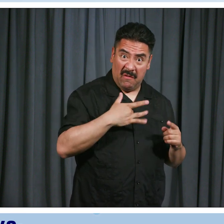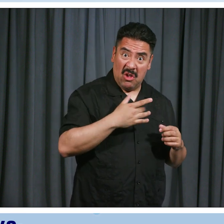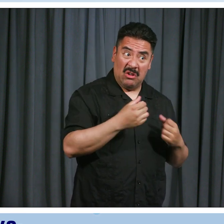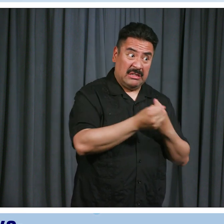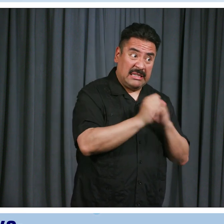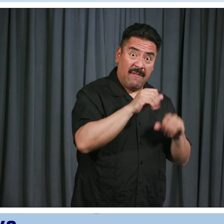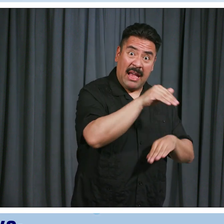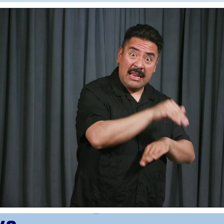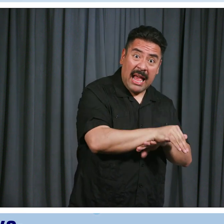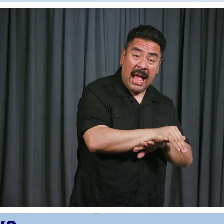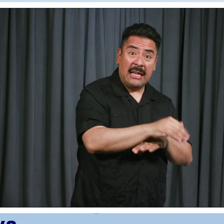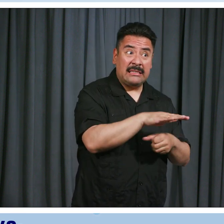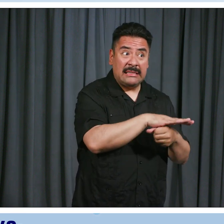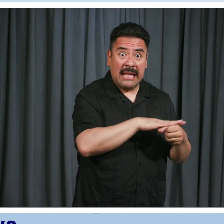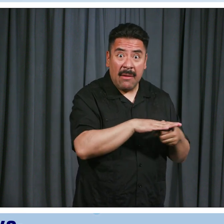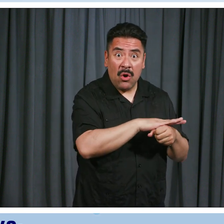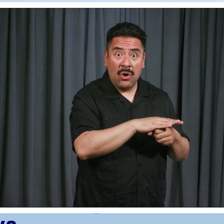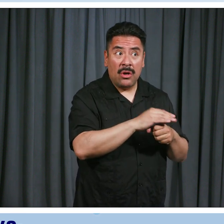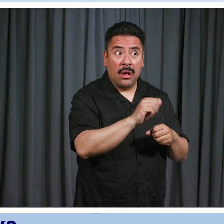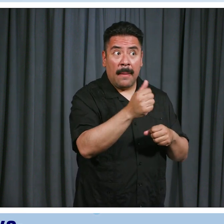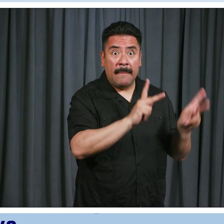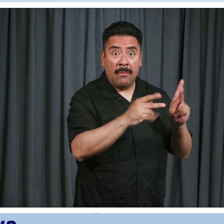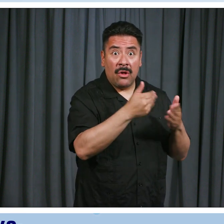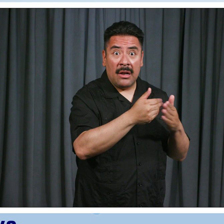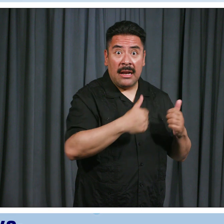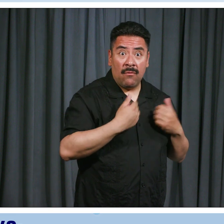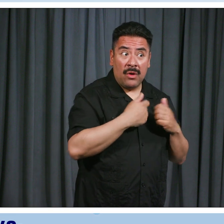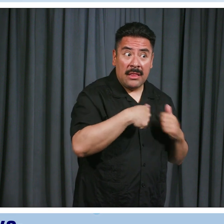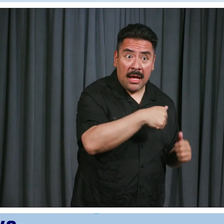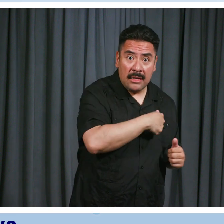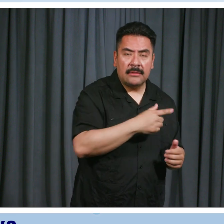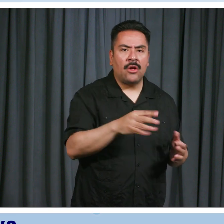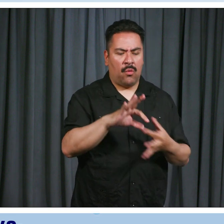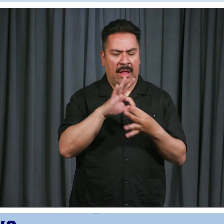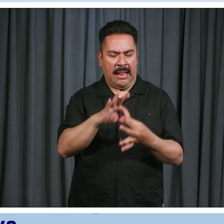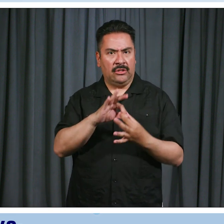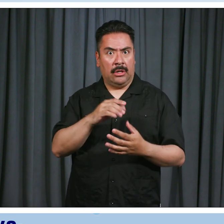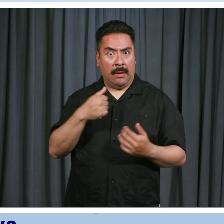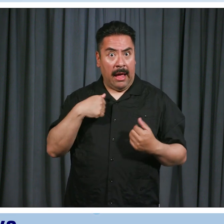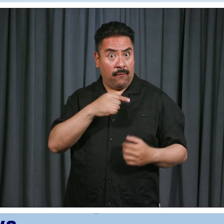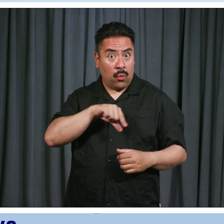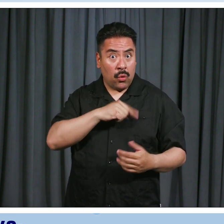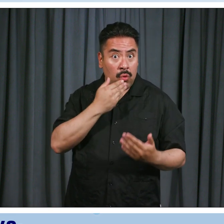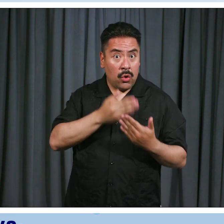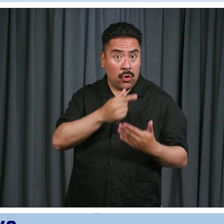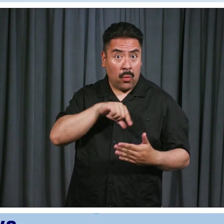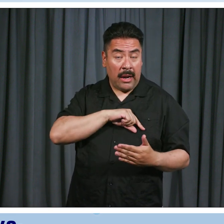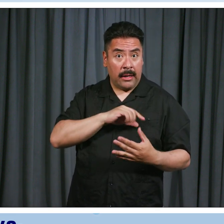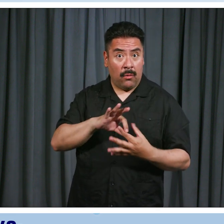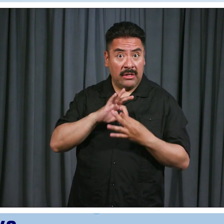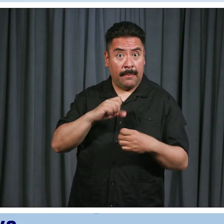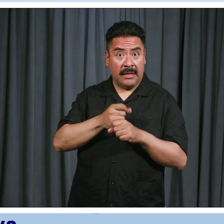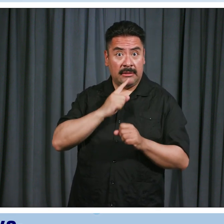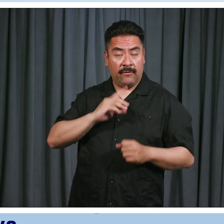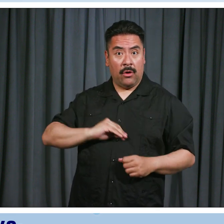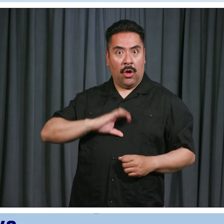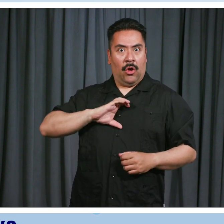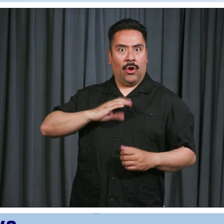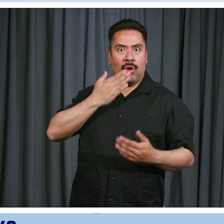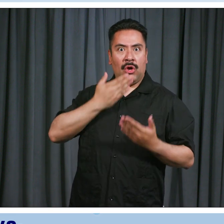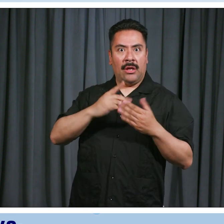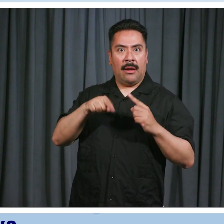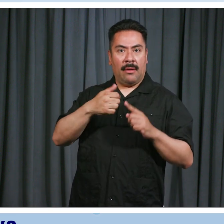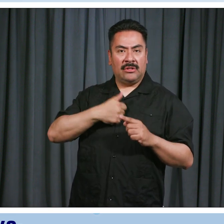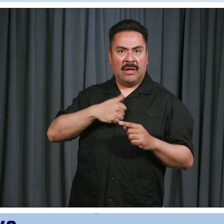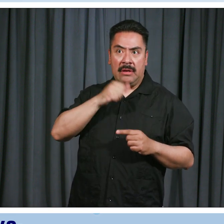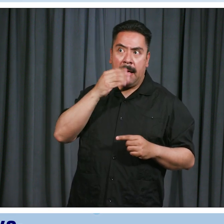our home, with other people around us? Do we have quality relationships that make us actually feel good about ourselves and not bad about ourselves?